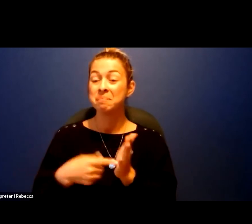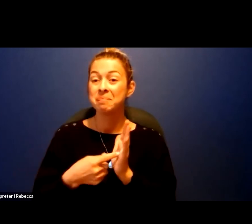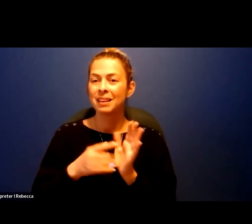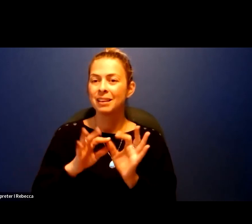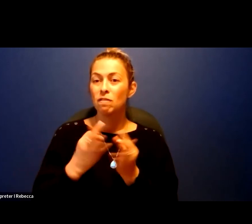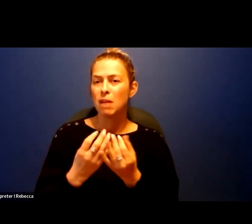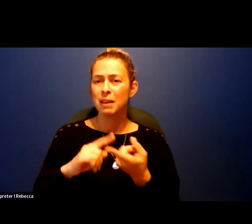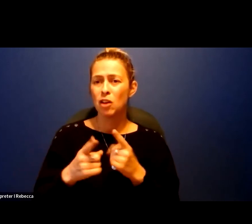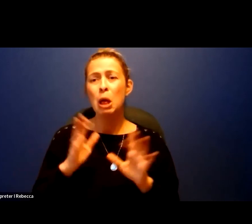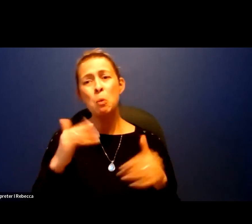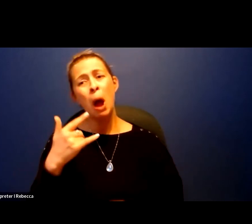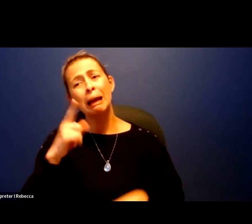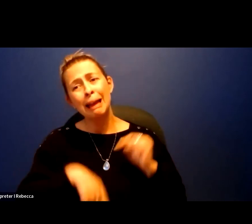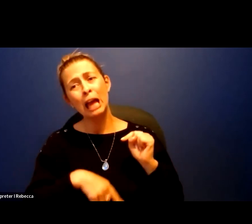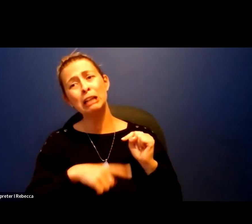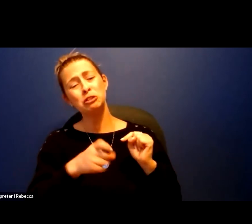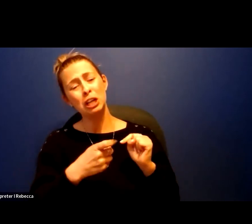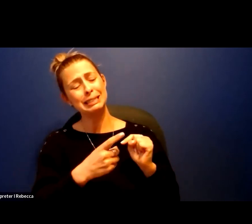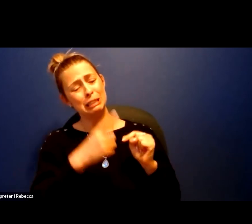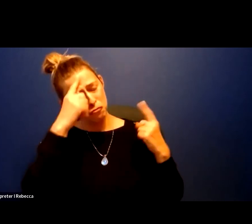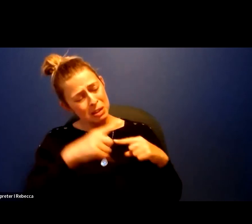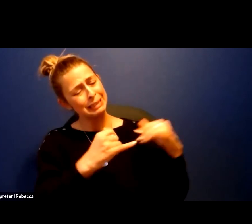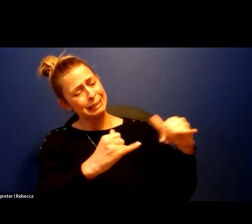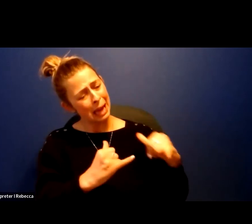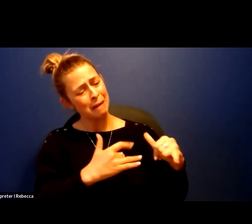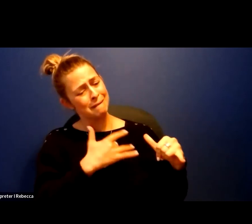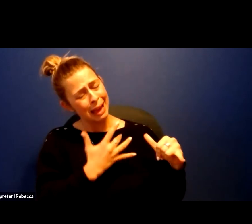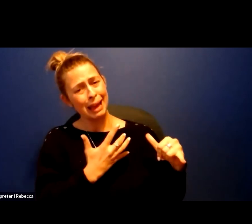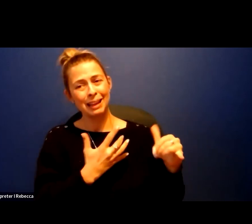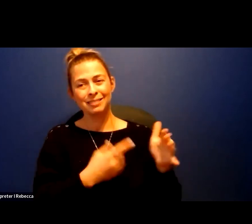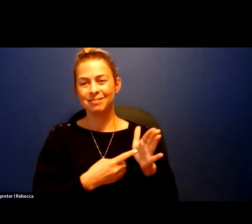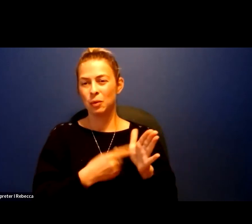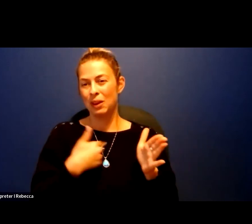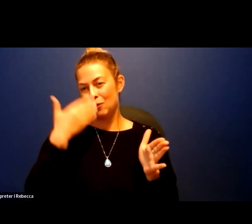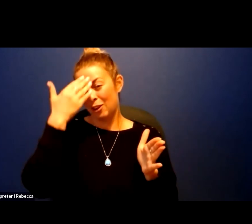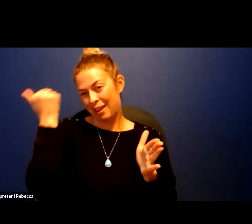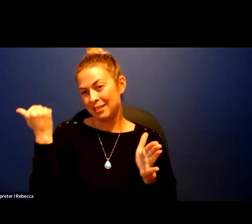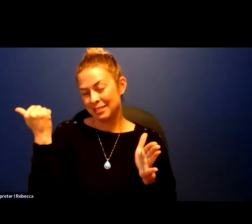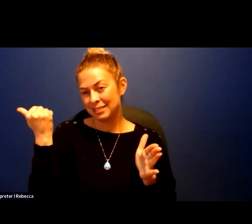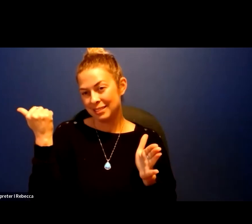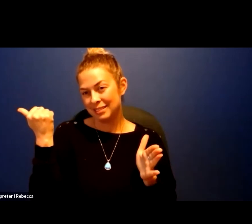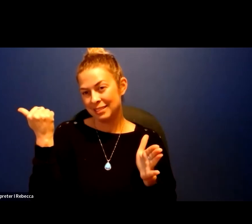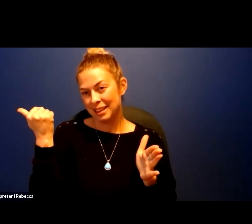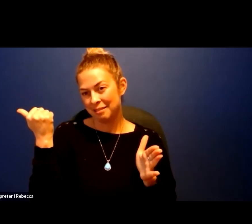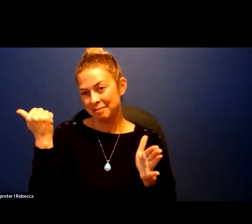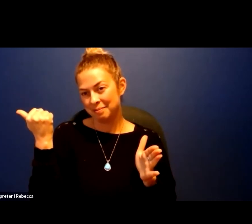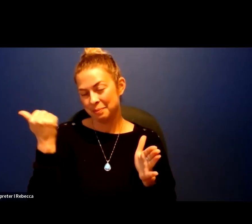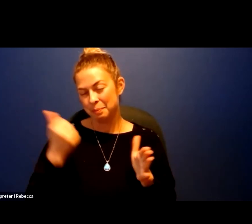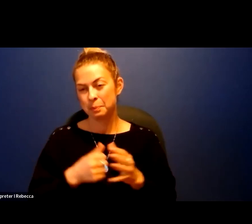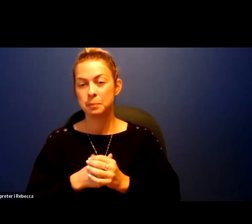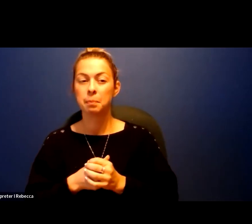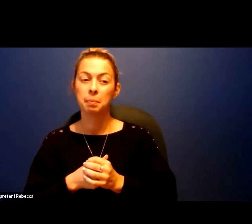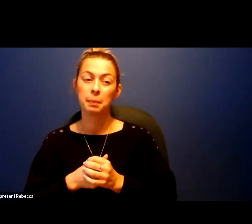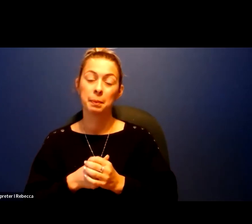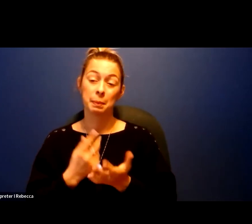why can't you just see this thing? It's so obvious. And I think we just forget what that experience can be like. And I also, for me, I